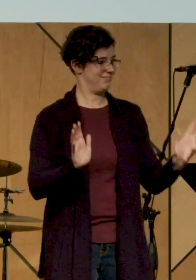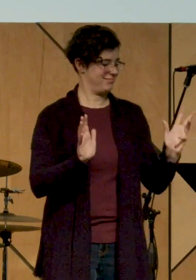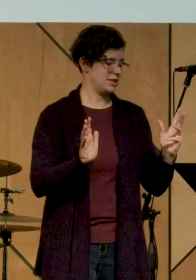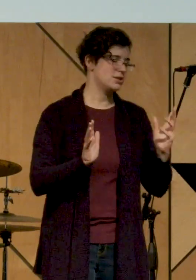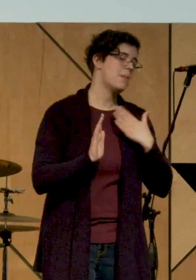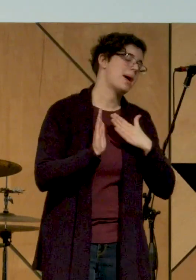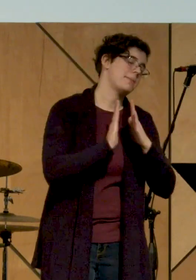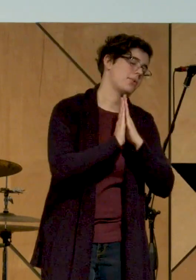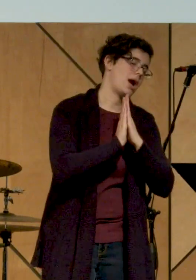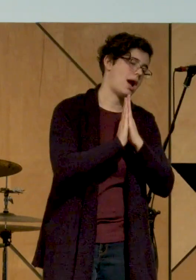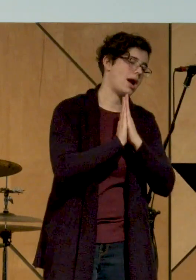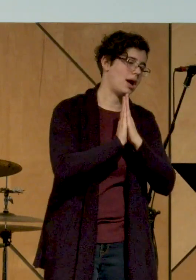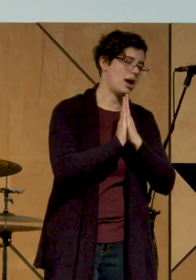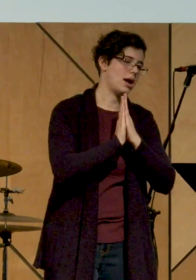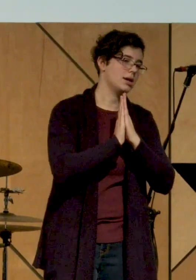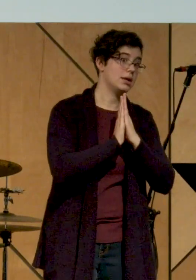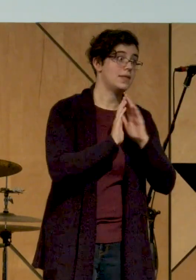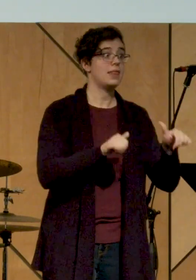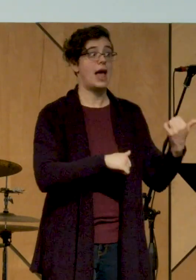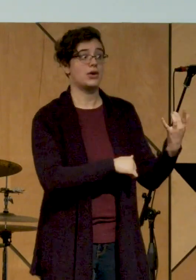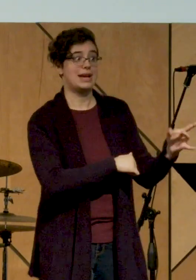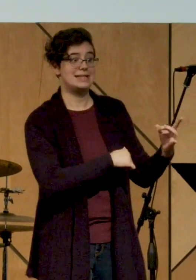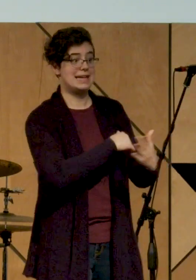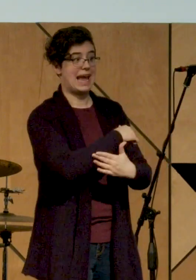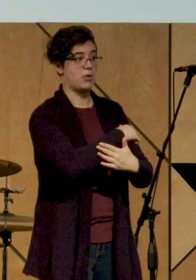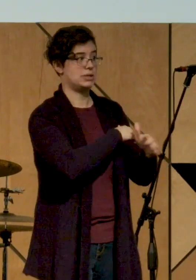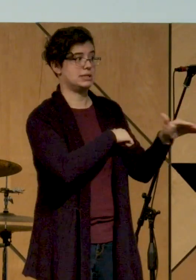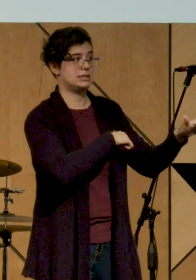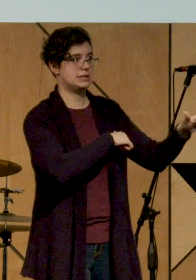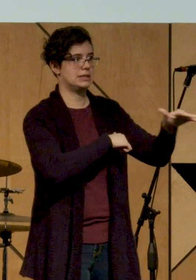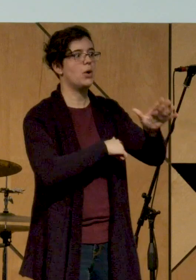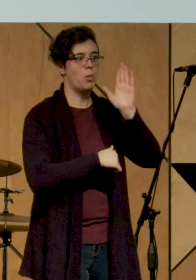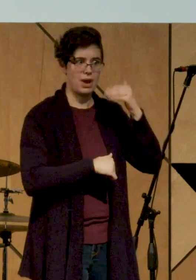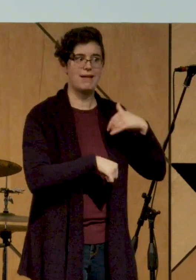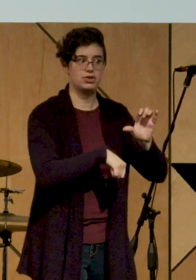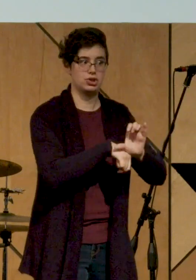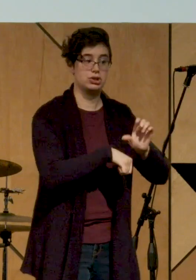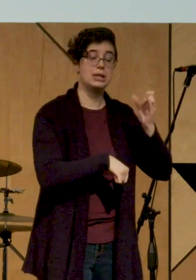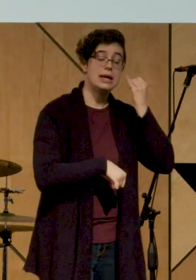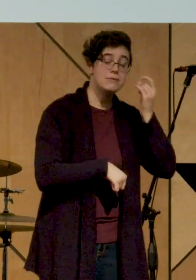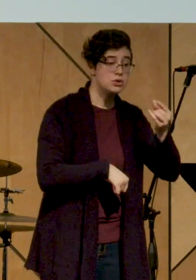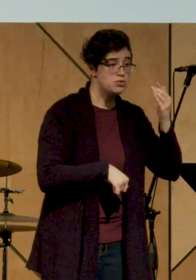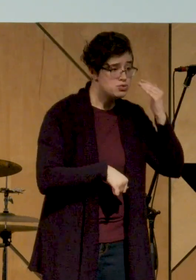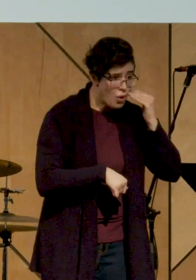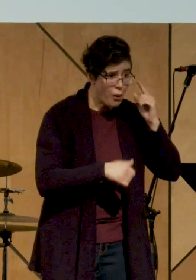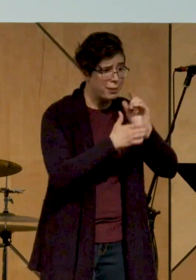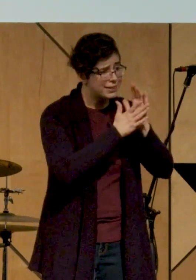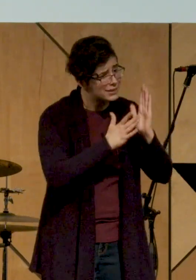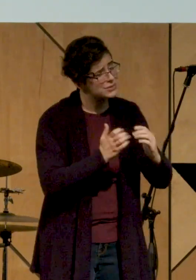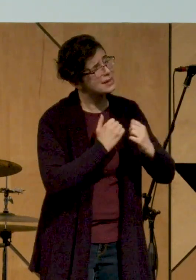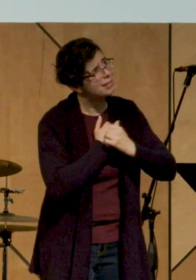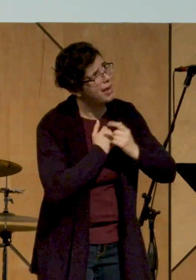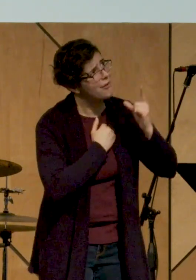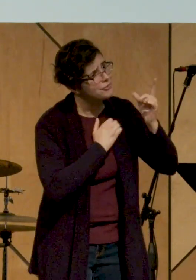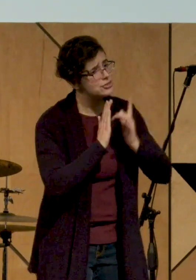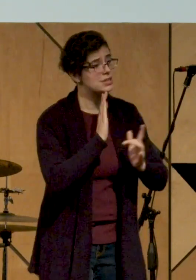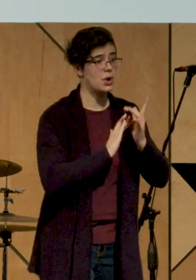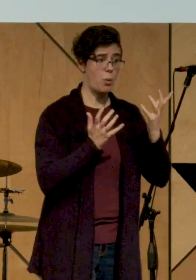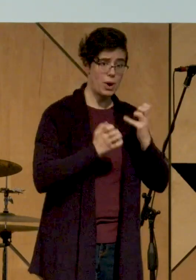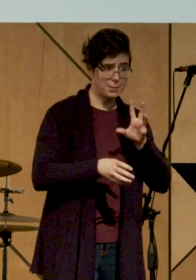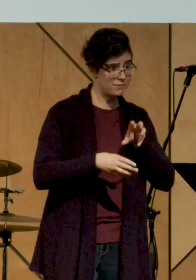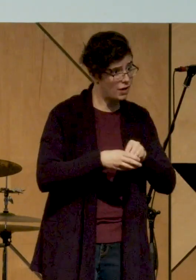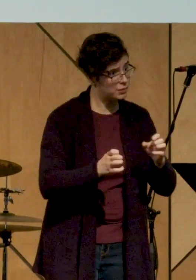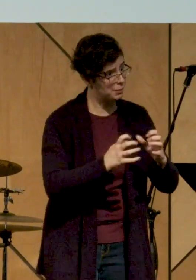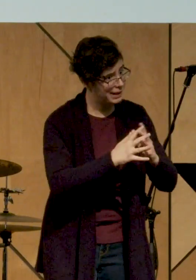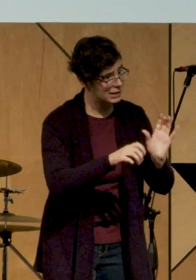you pray for open doors in the other 18? If you know believers who are loving Jesus and want to be part of a church plant